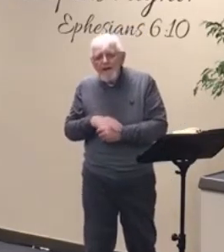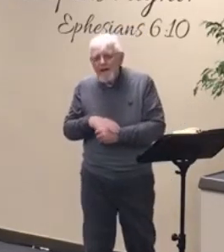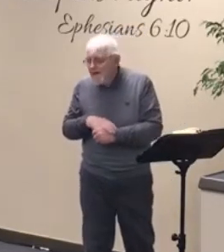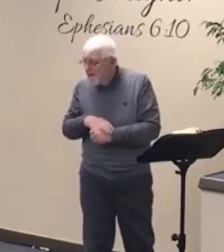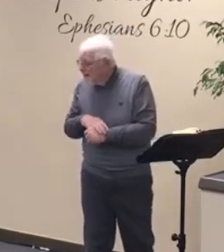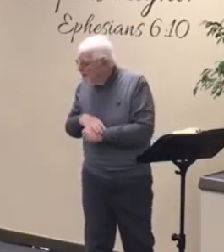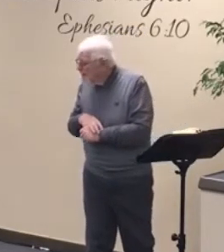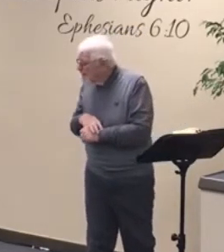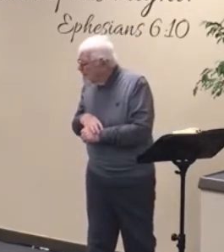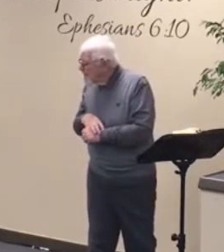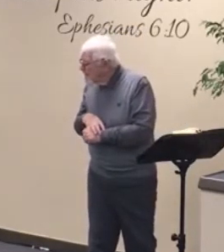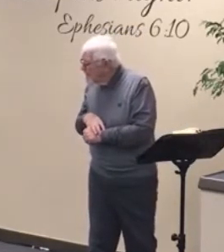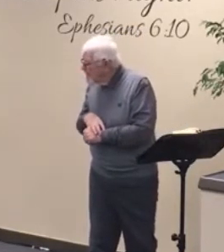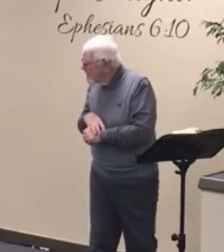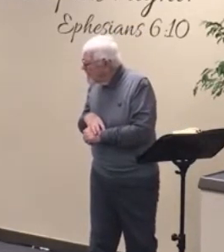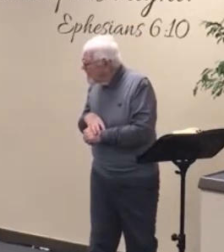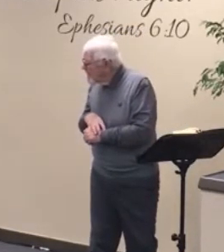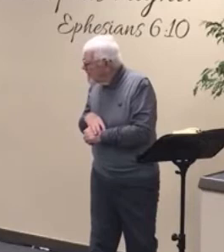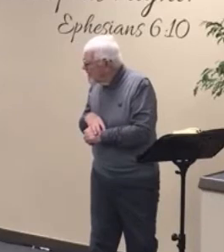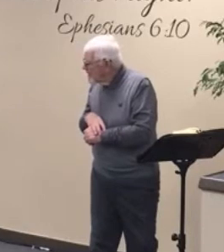goodness. But a what?